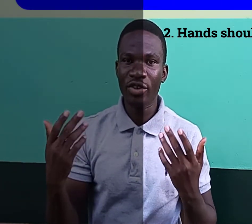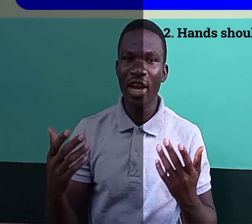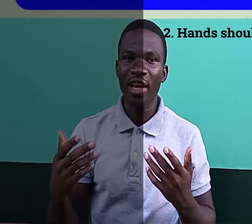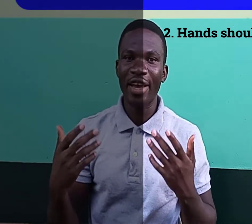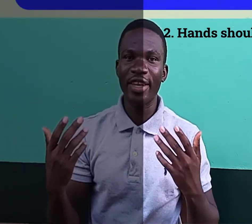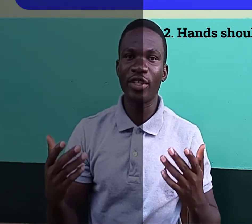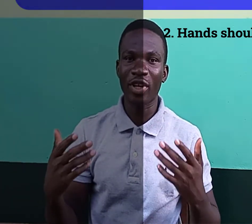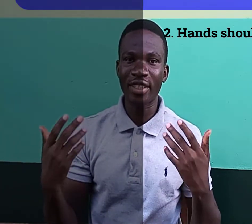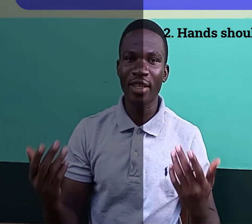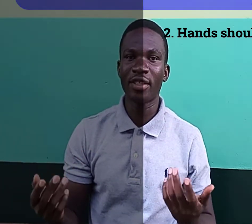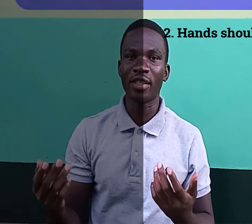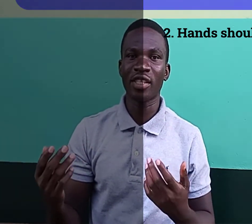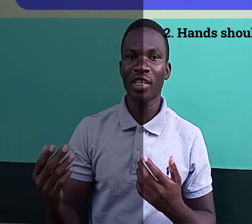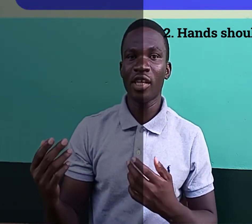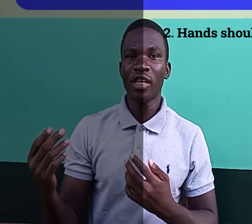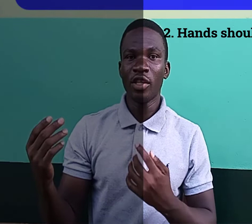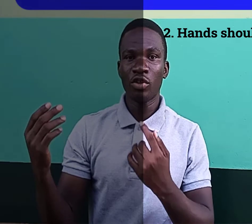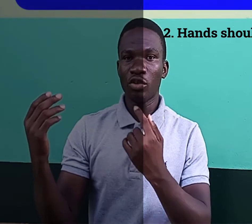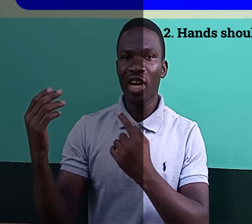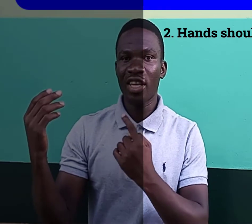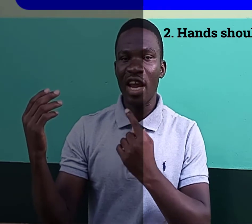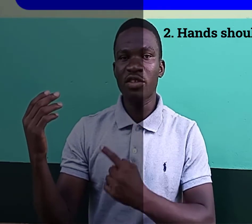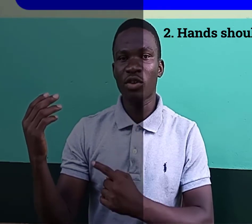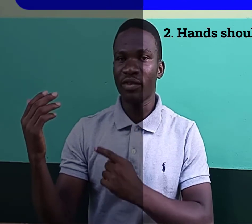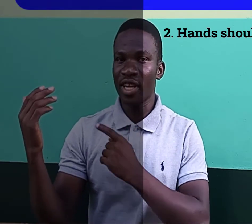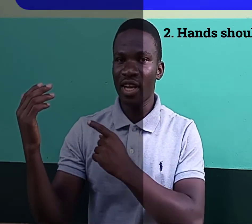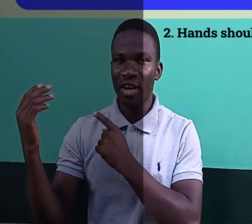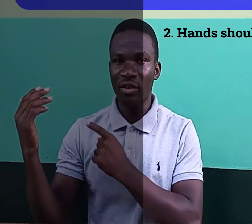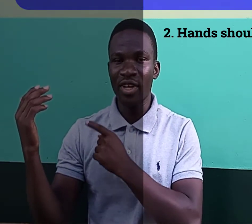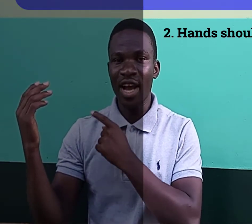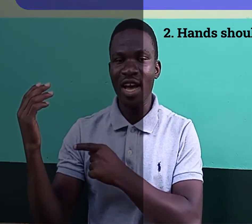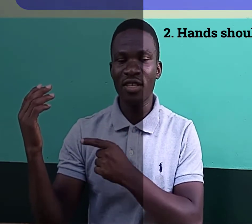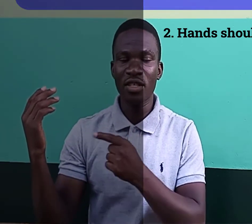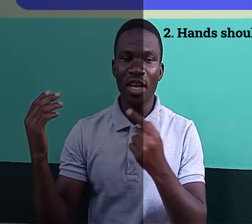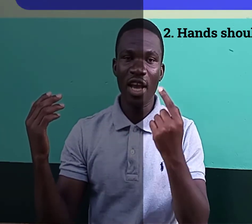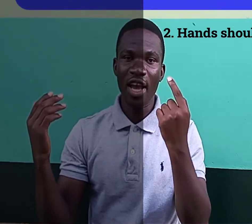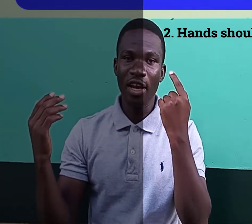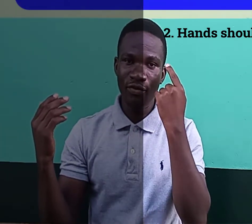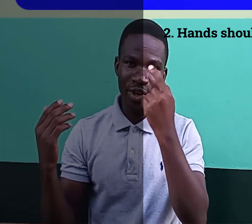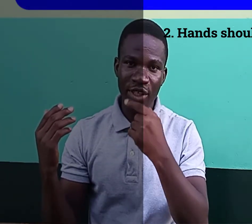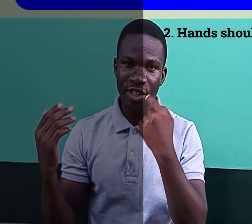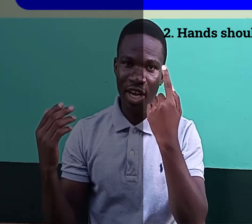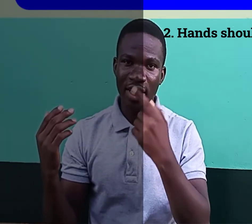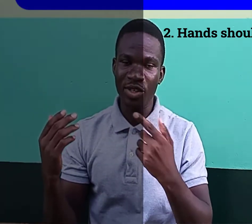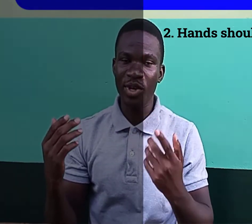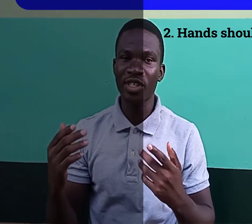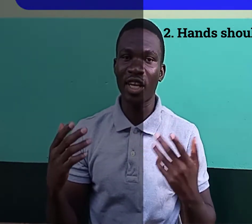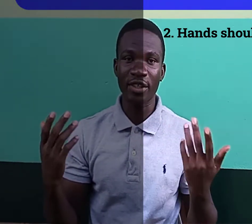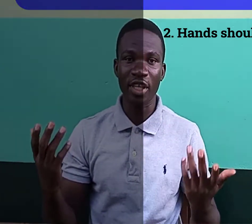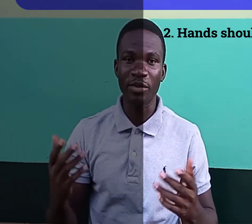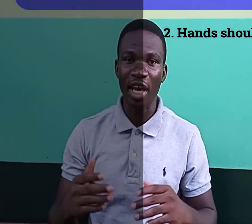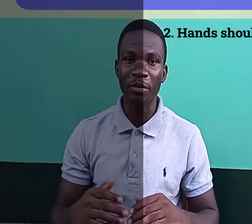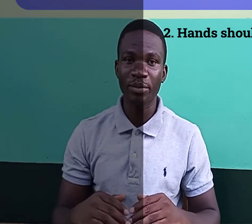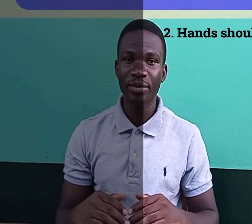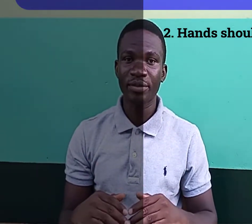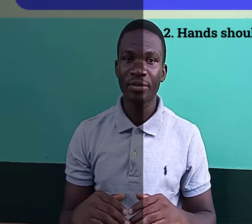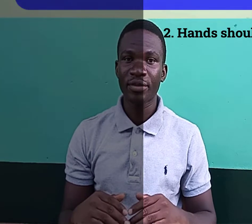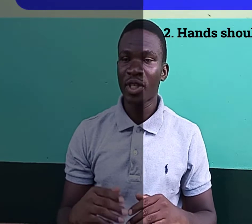extra energy or attention to look at the direction of the hand and facial expression at the same time.